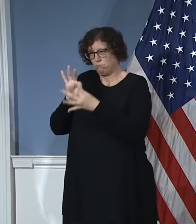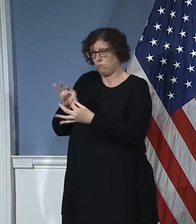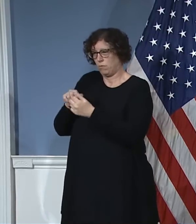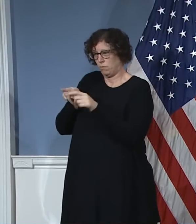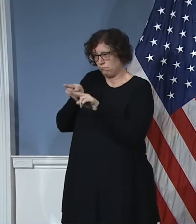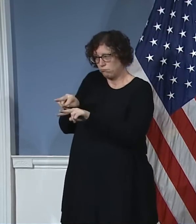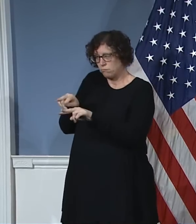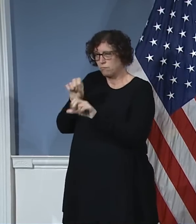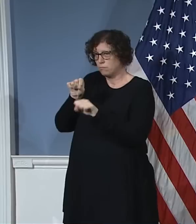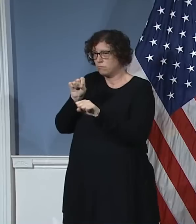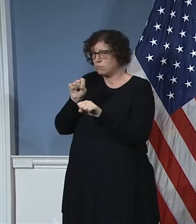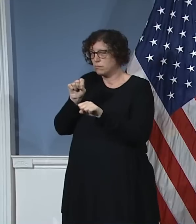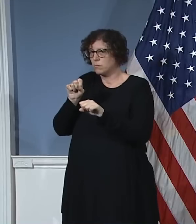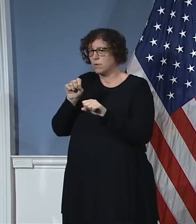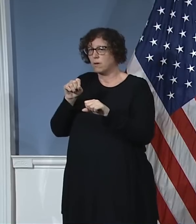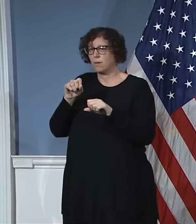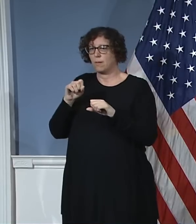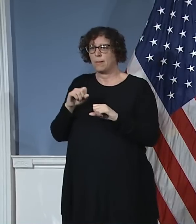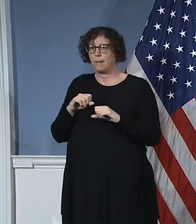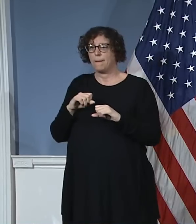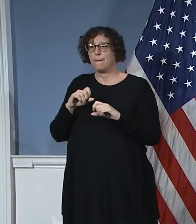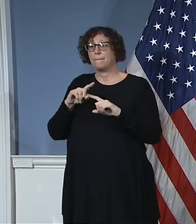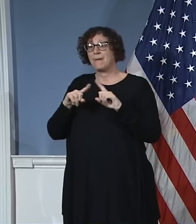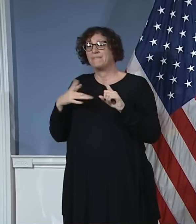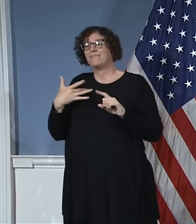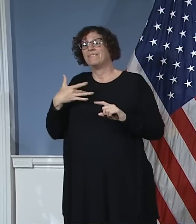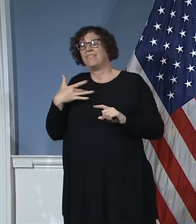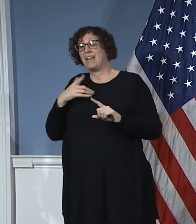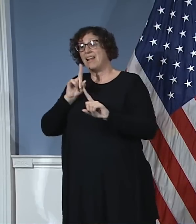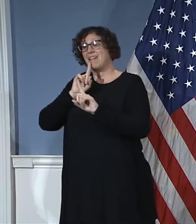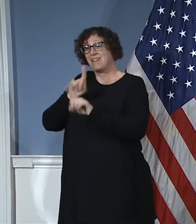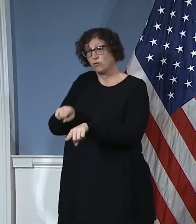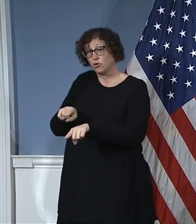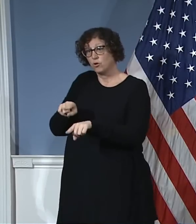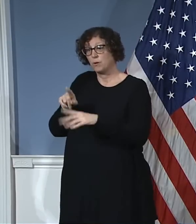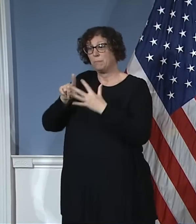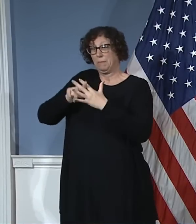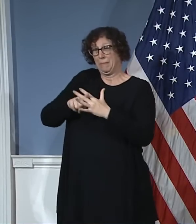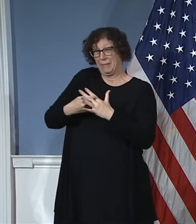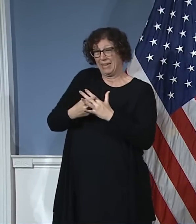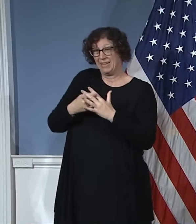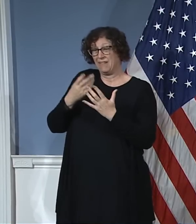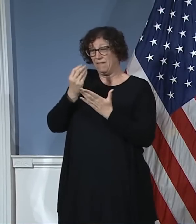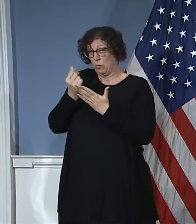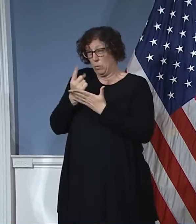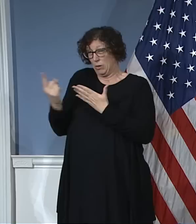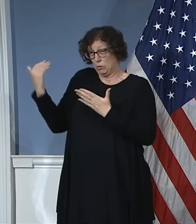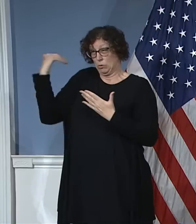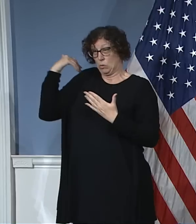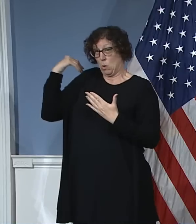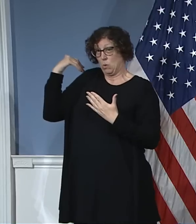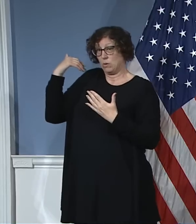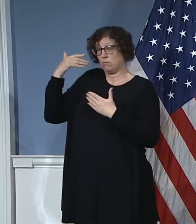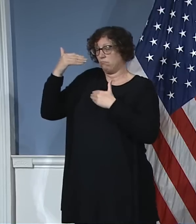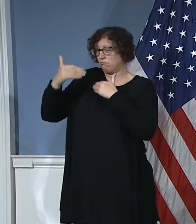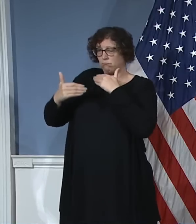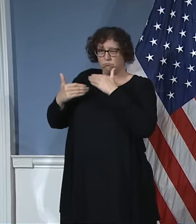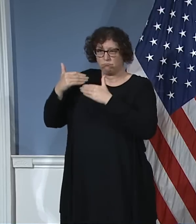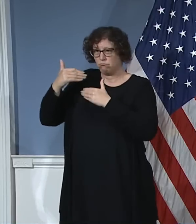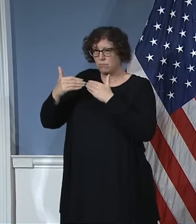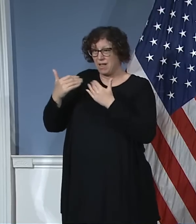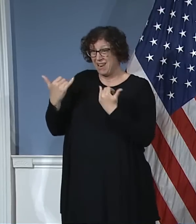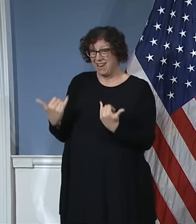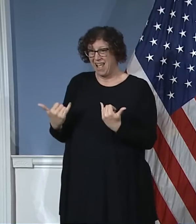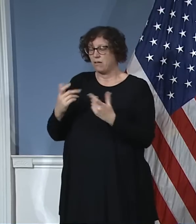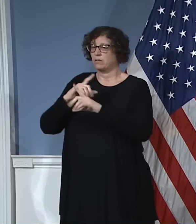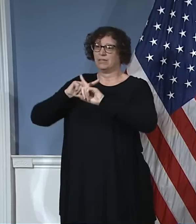the answer is that where we started, a few weeks ago versus where we are now, it's a much tighter